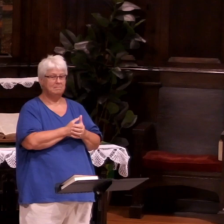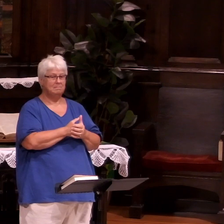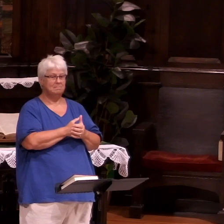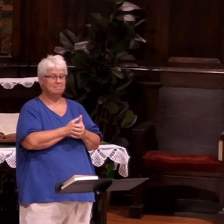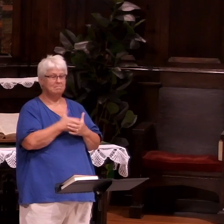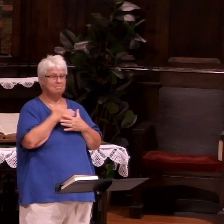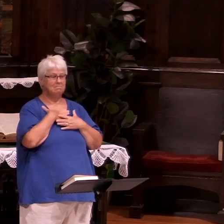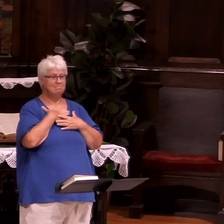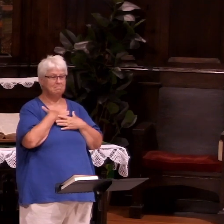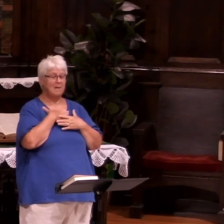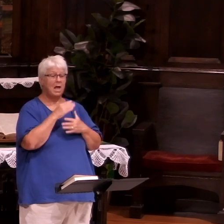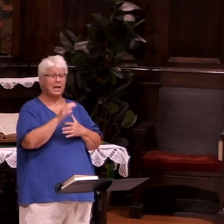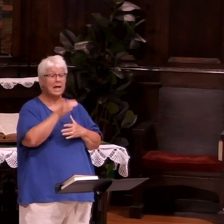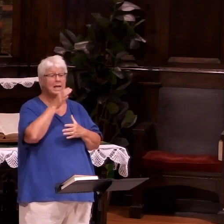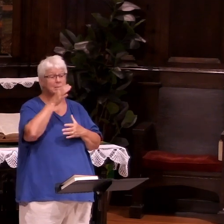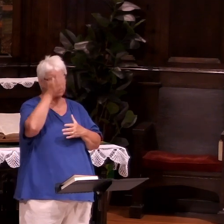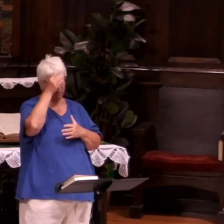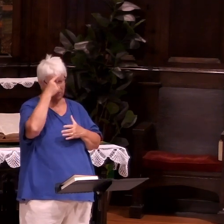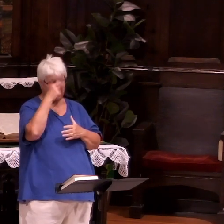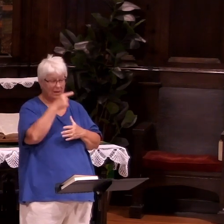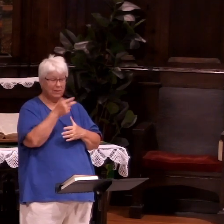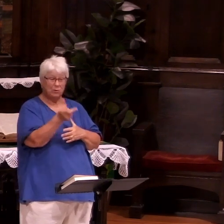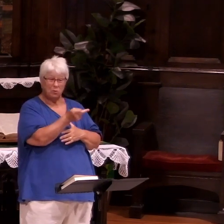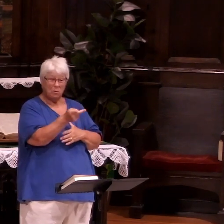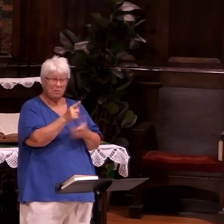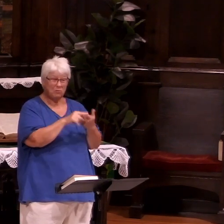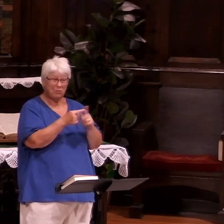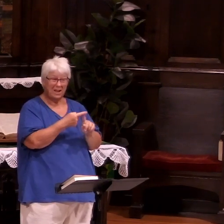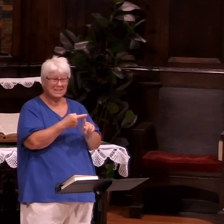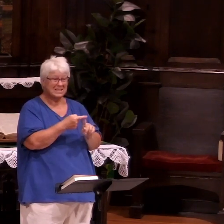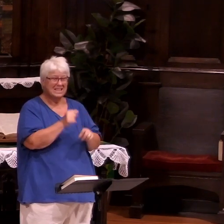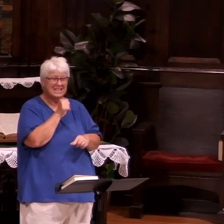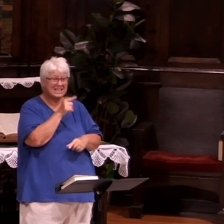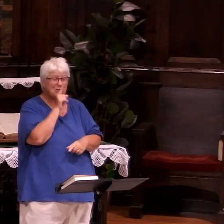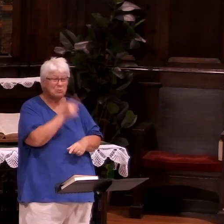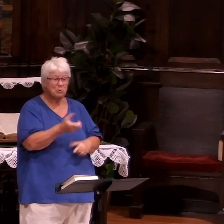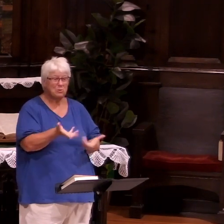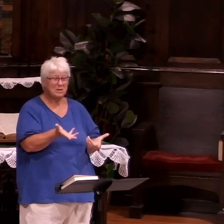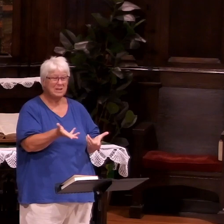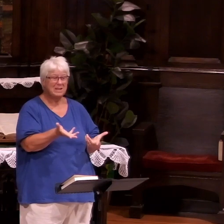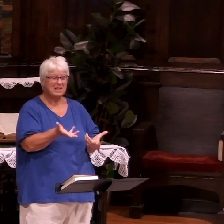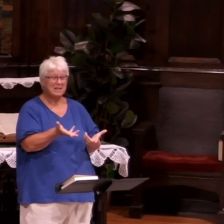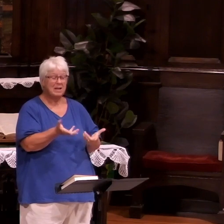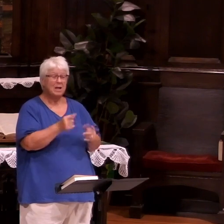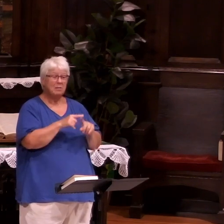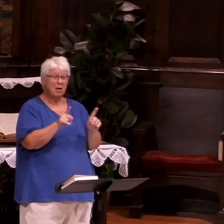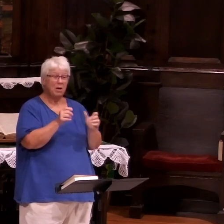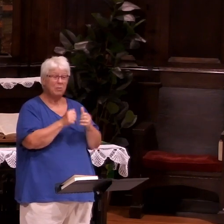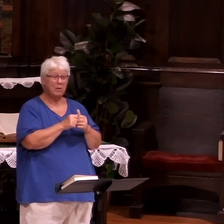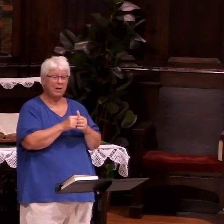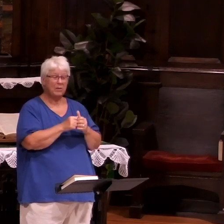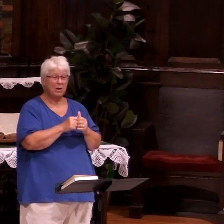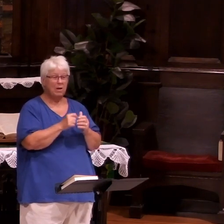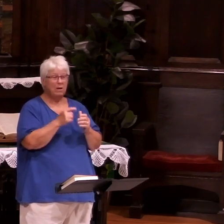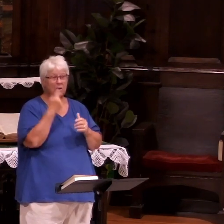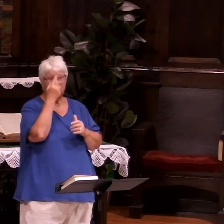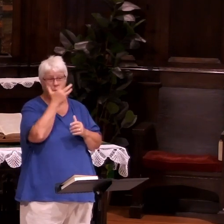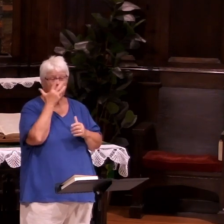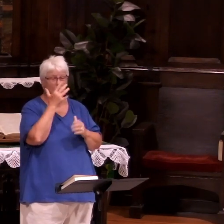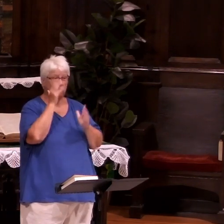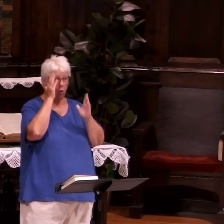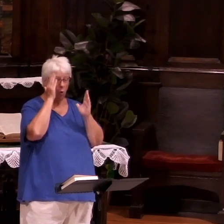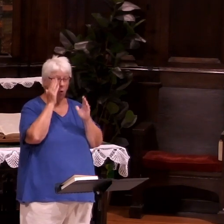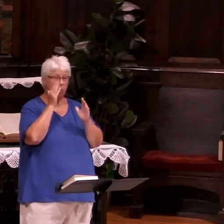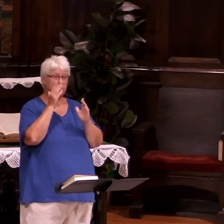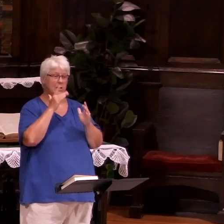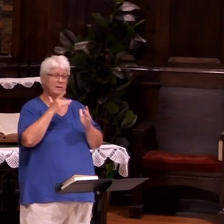Oh, Connor's parents think that they were friends, which was not at all true. But with this look of hope and relief in